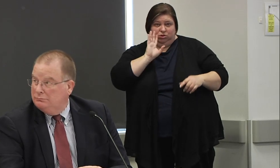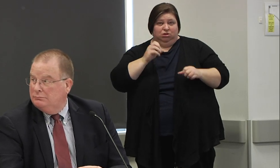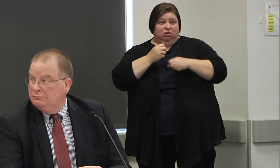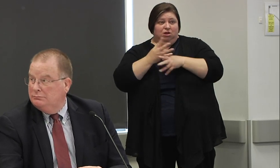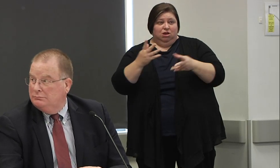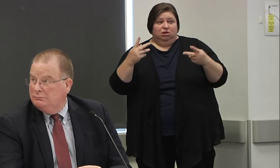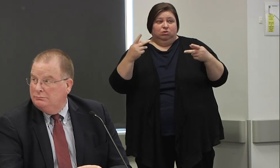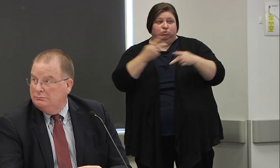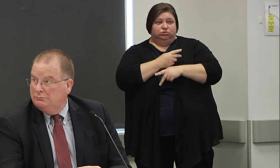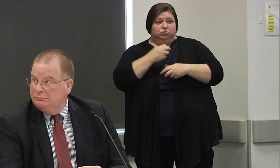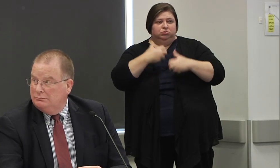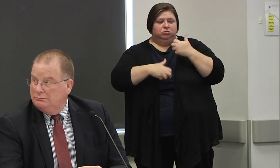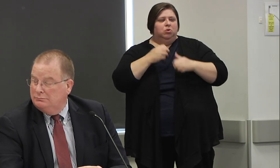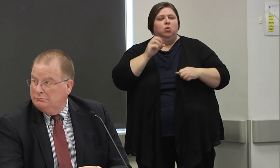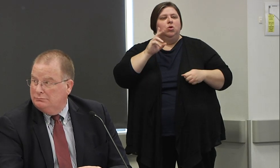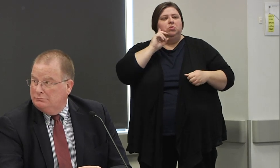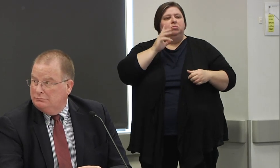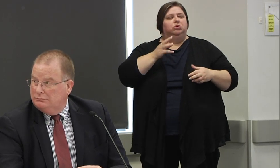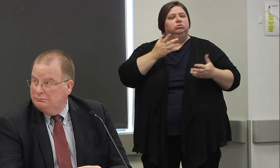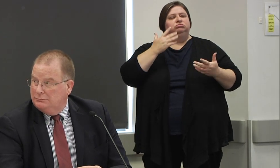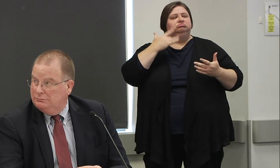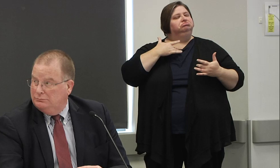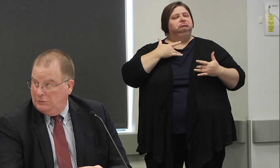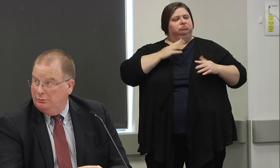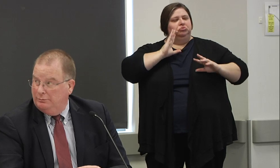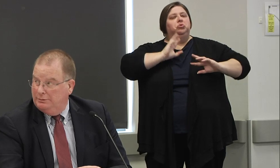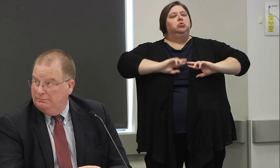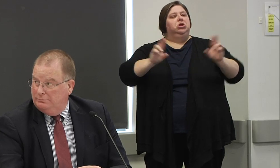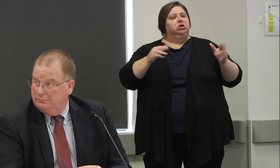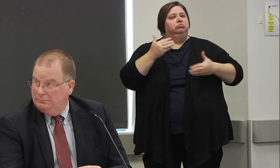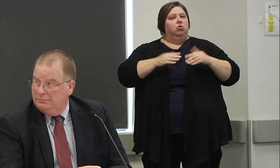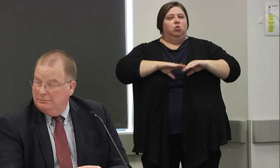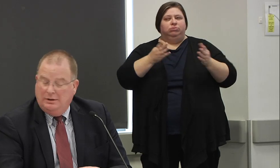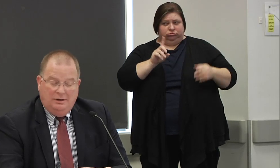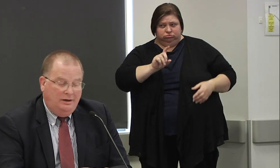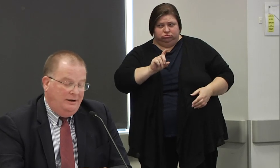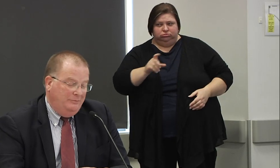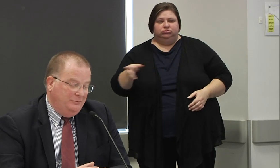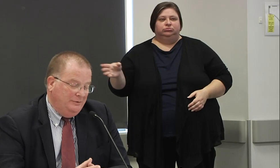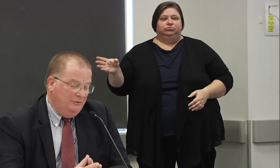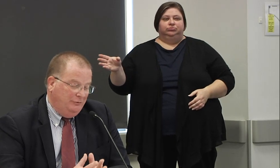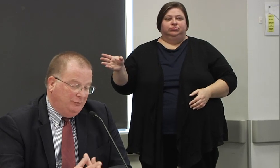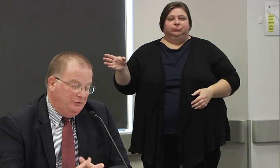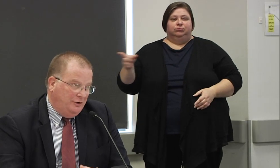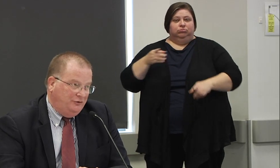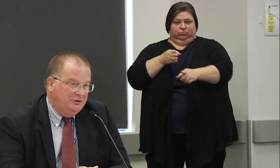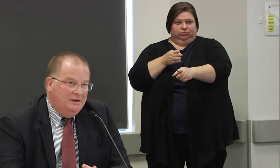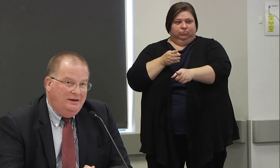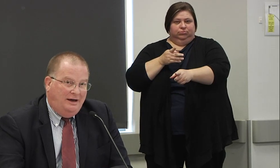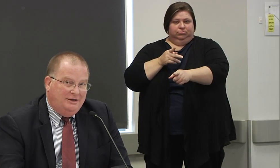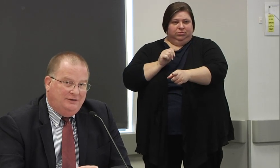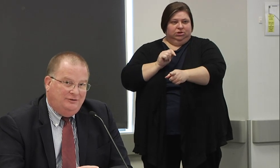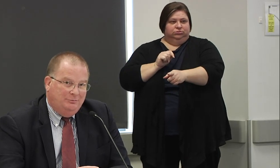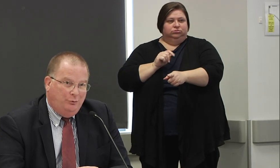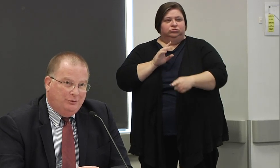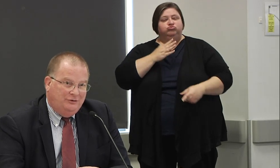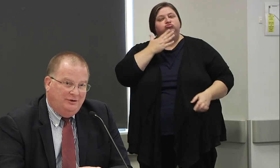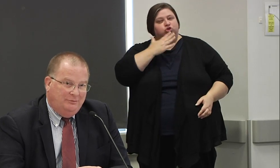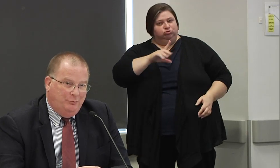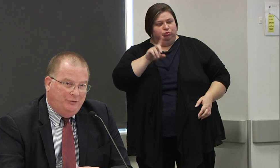will be ready to reopen by next week? Go ahead. Great question. I think it's